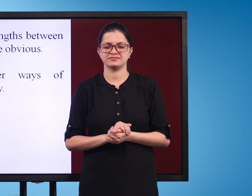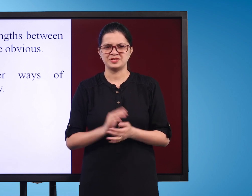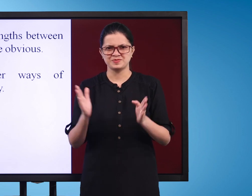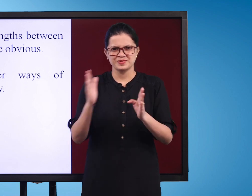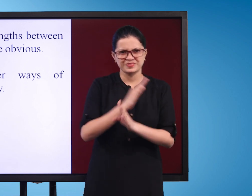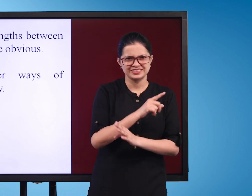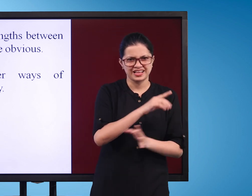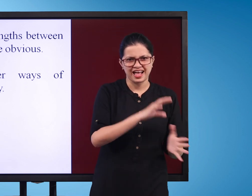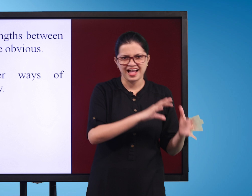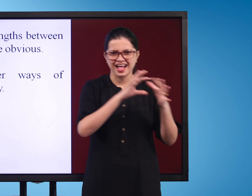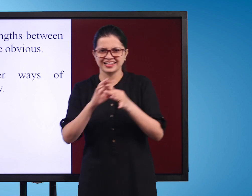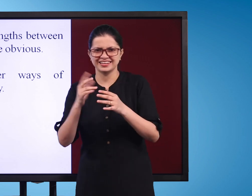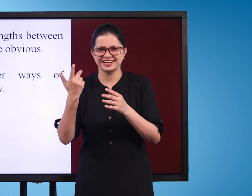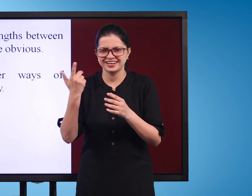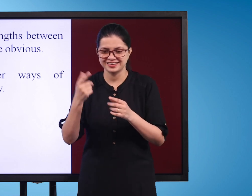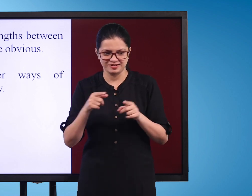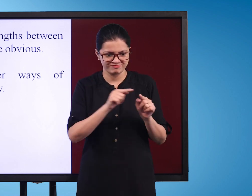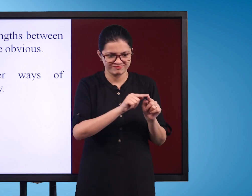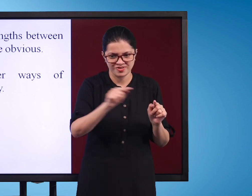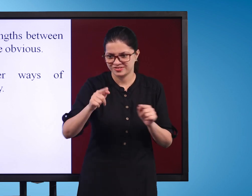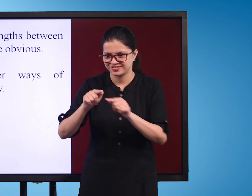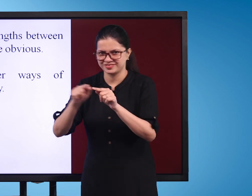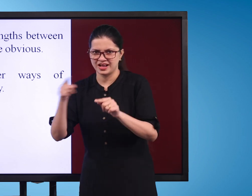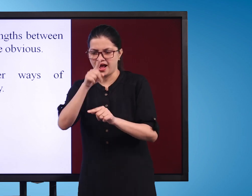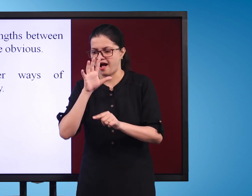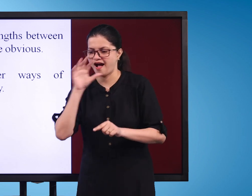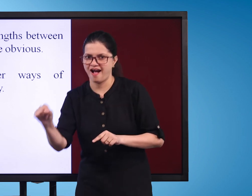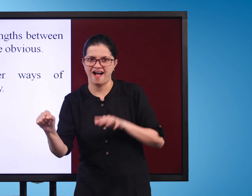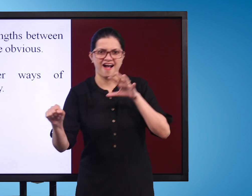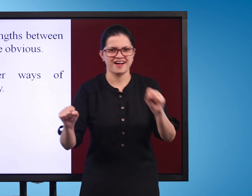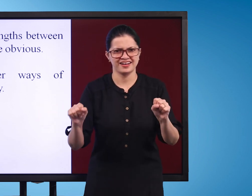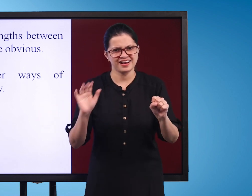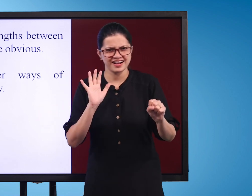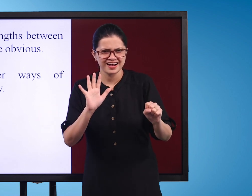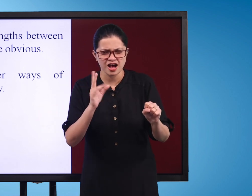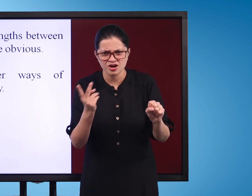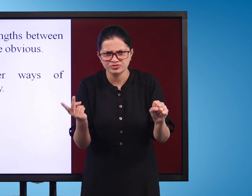The difference in lengths between these two may not be obvious.